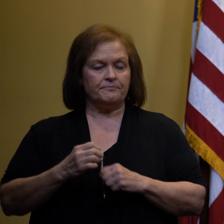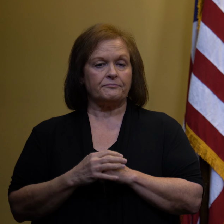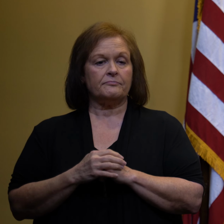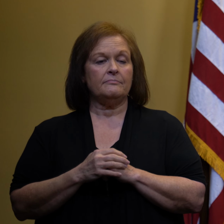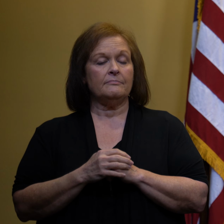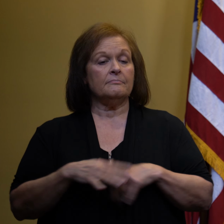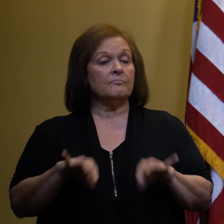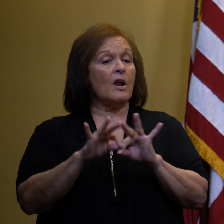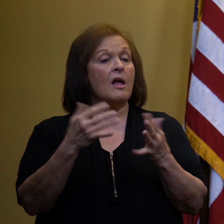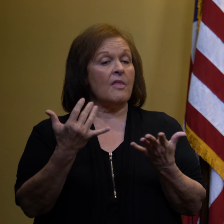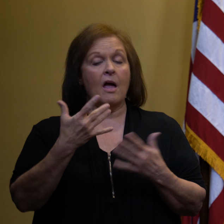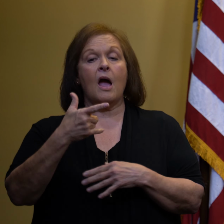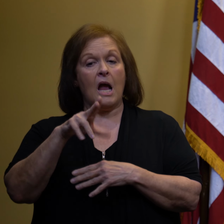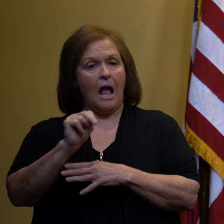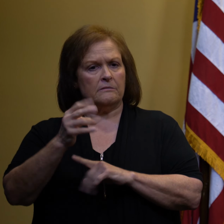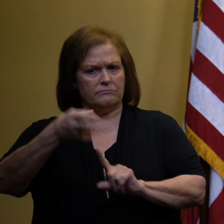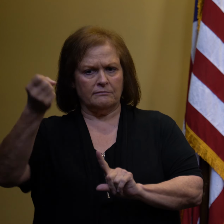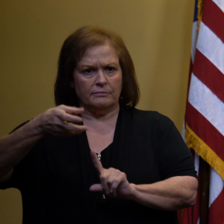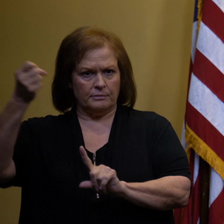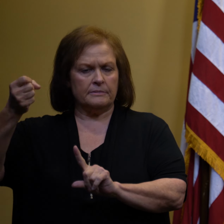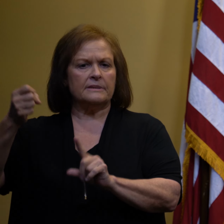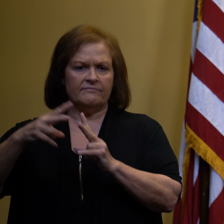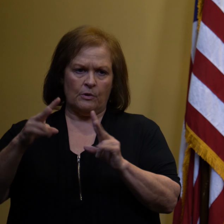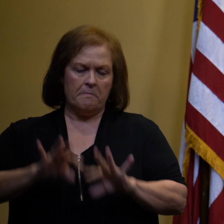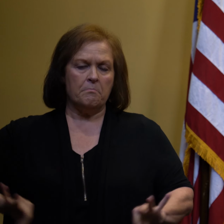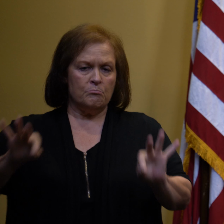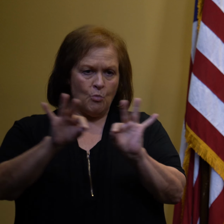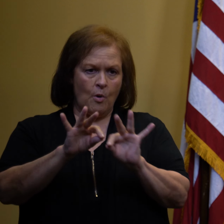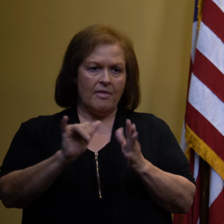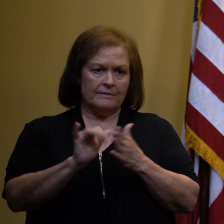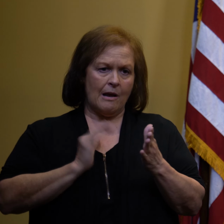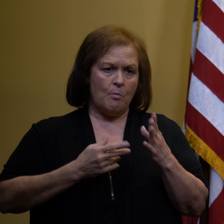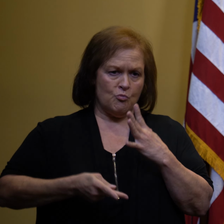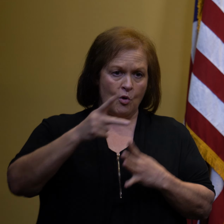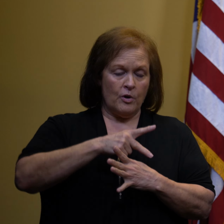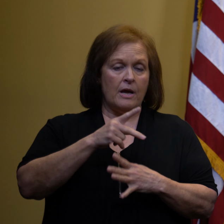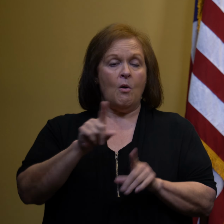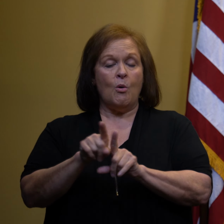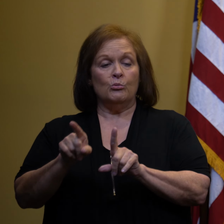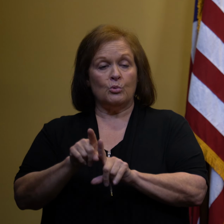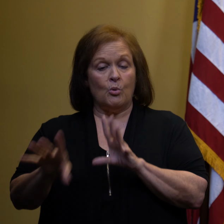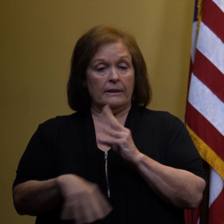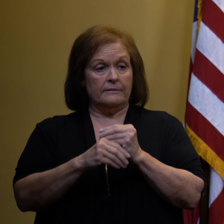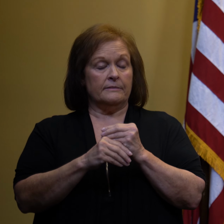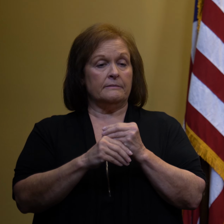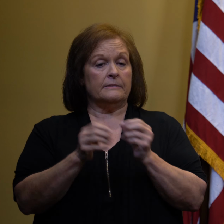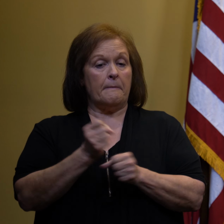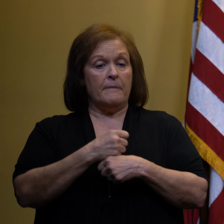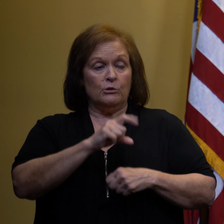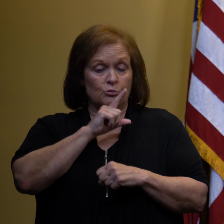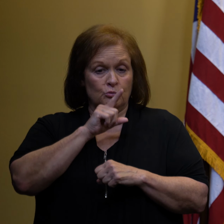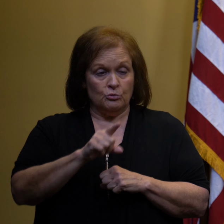getting these guns off the street just continues to be that top priority. In addition, I would say ensuring